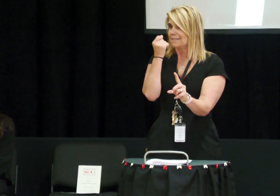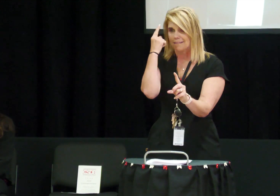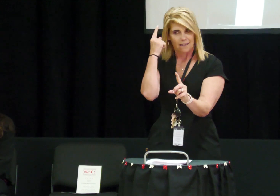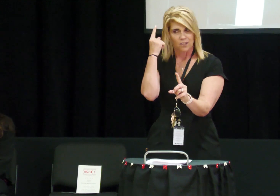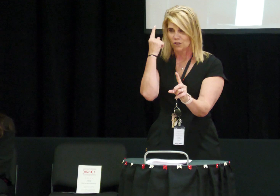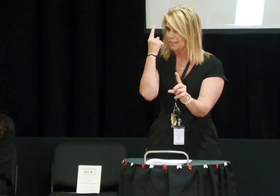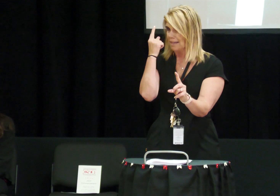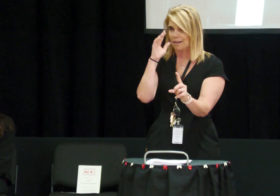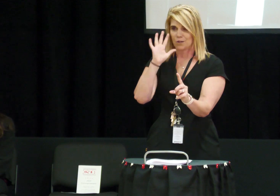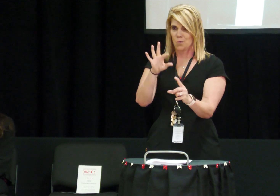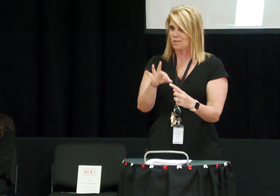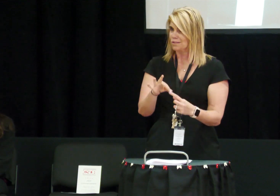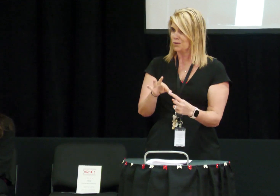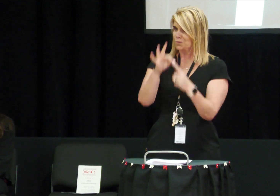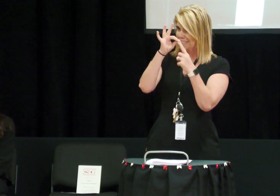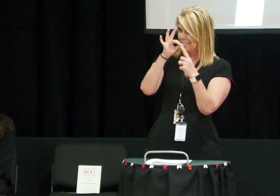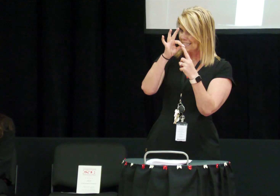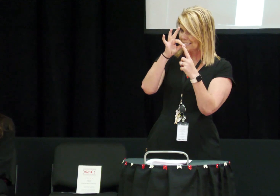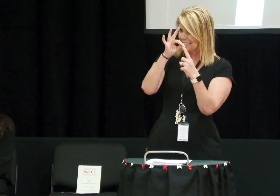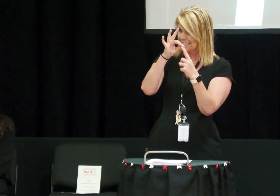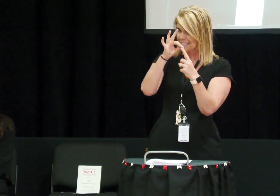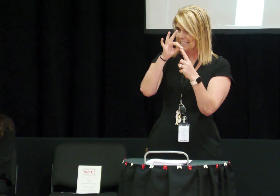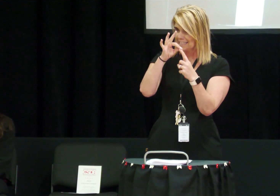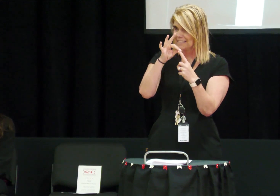at times the world doesn't seem to understand